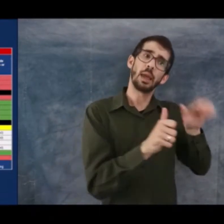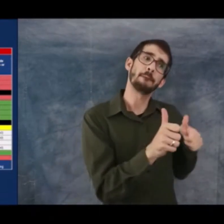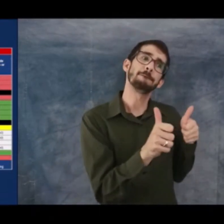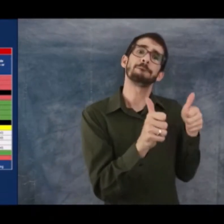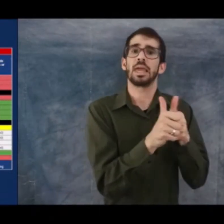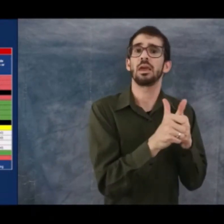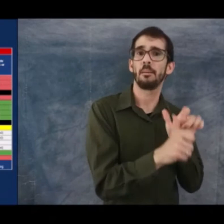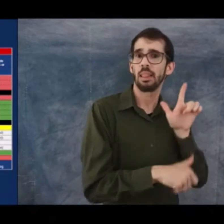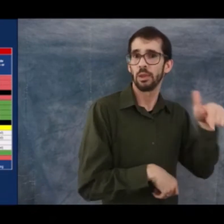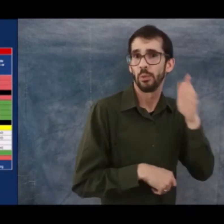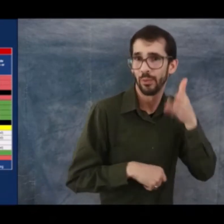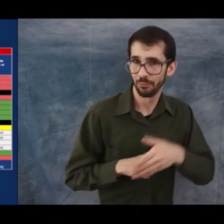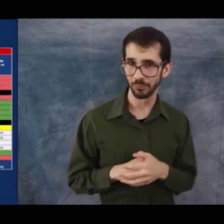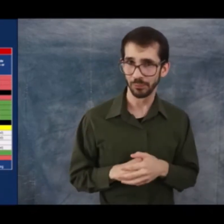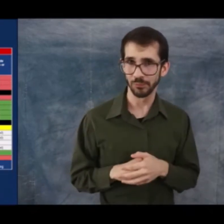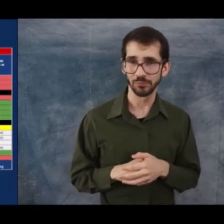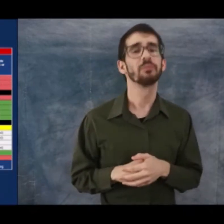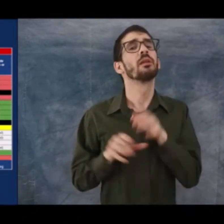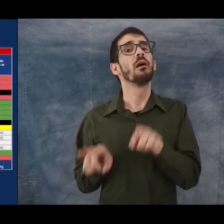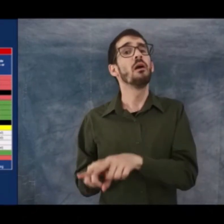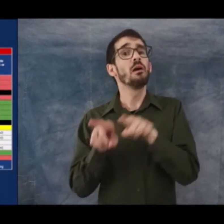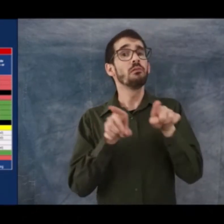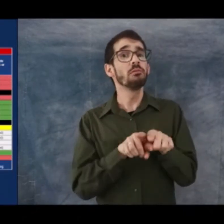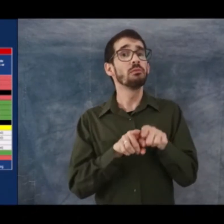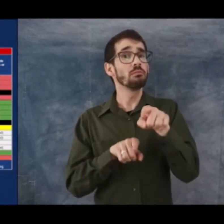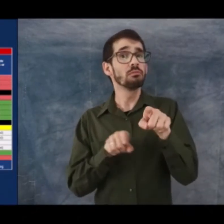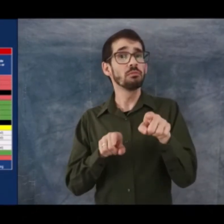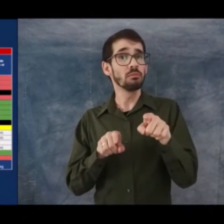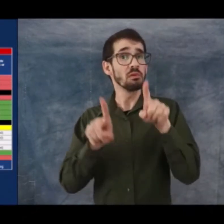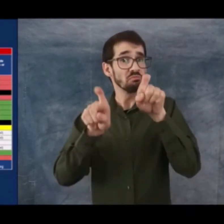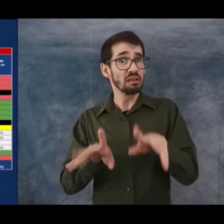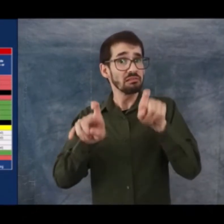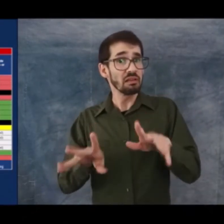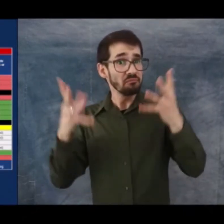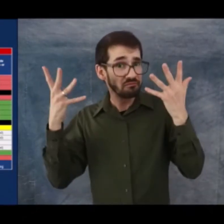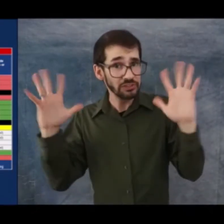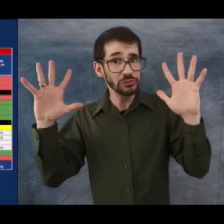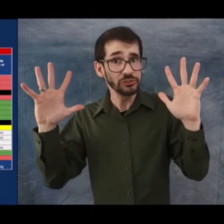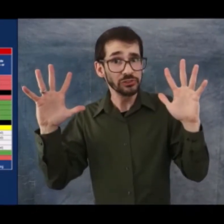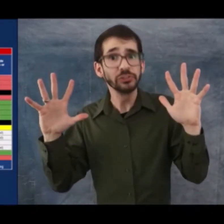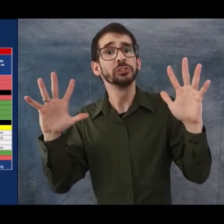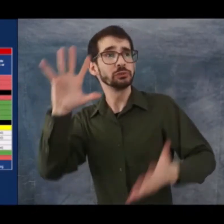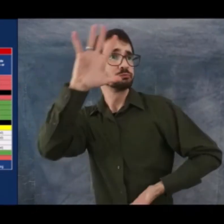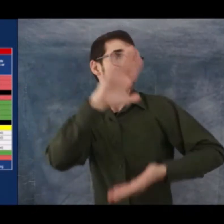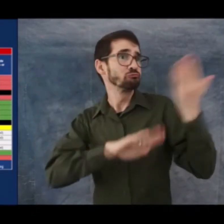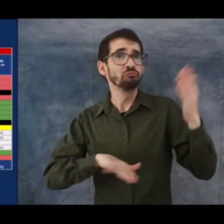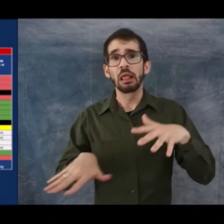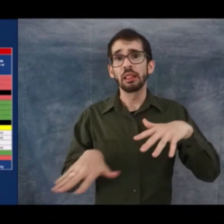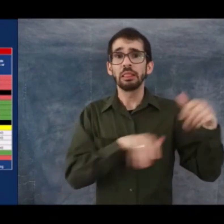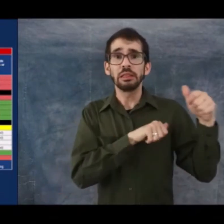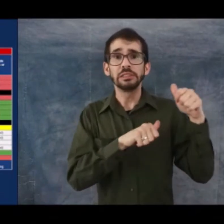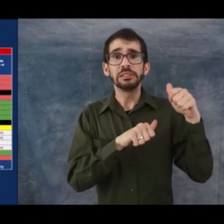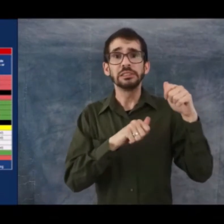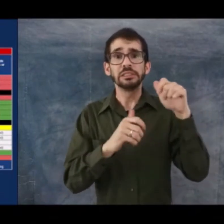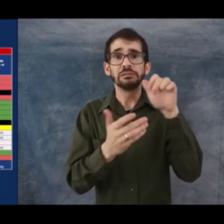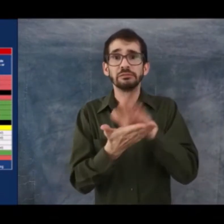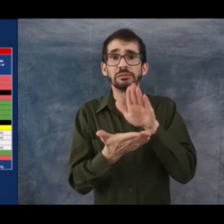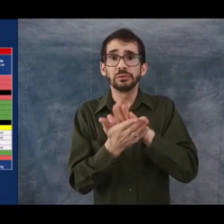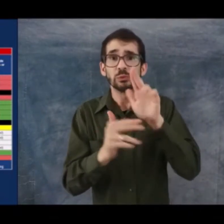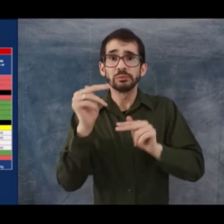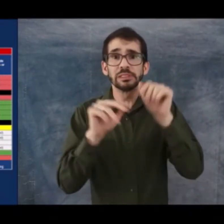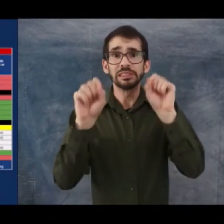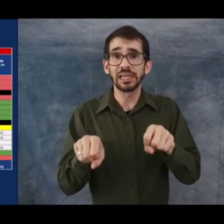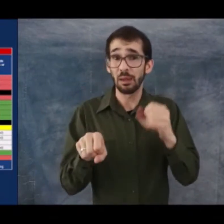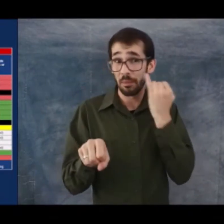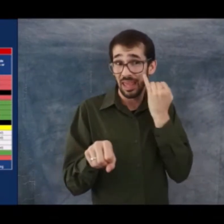makeup day. Also, students may leave campus once testing has concluded while students utilizing school transportation will remain